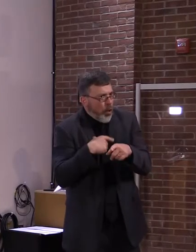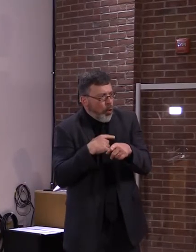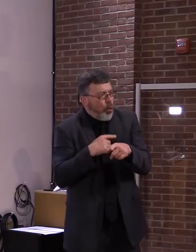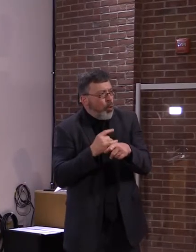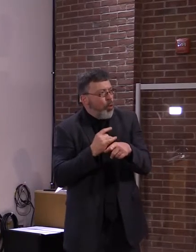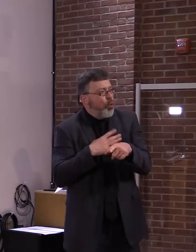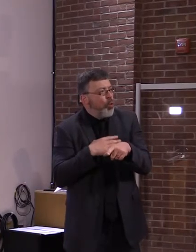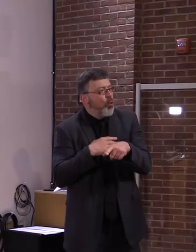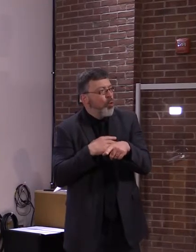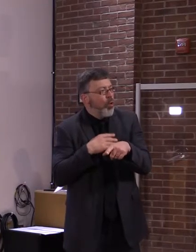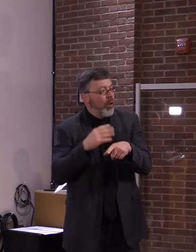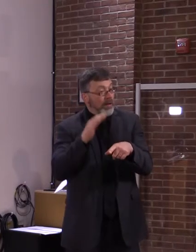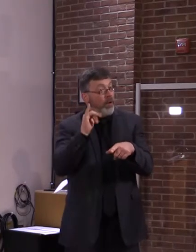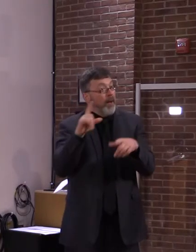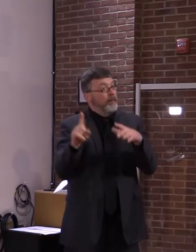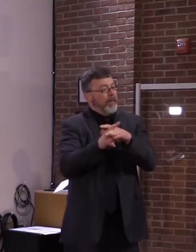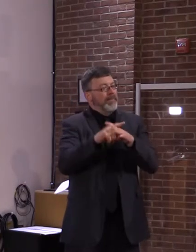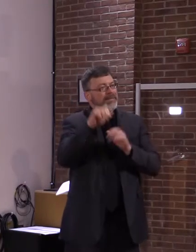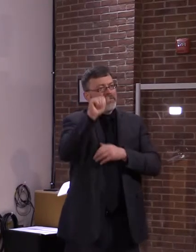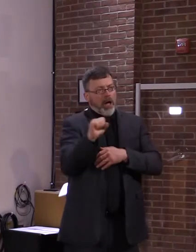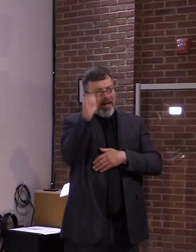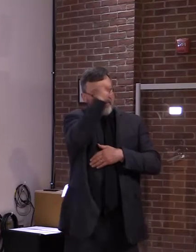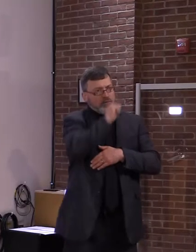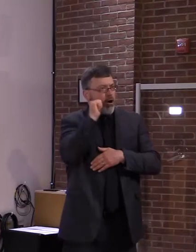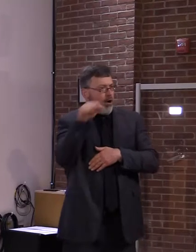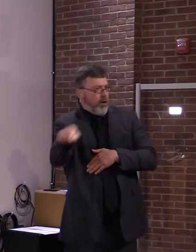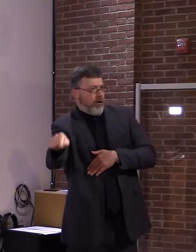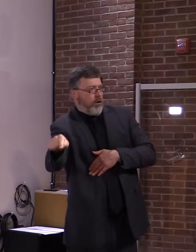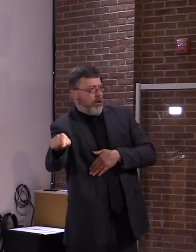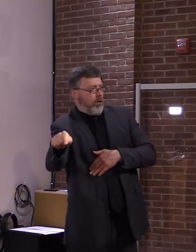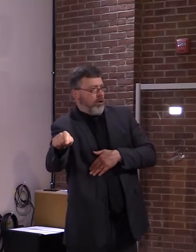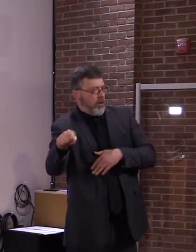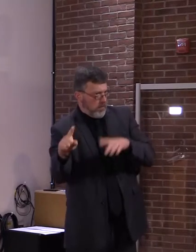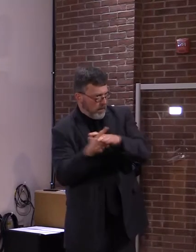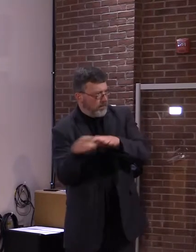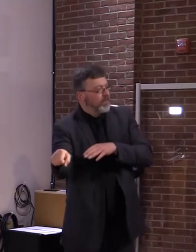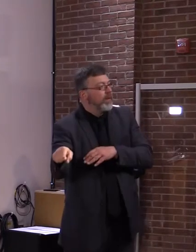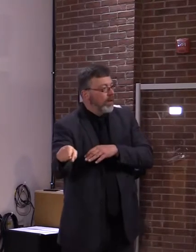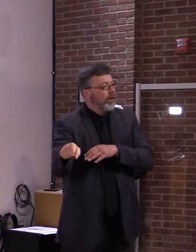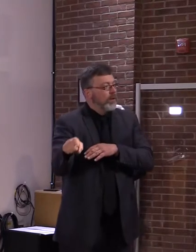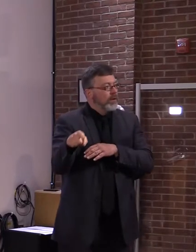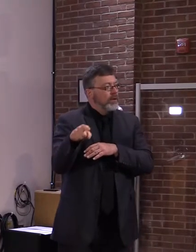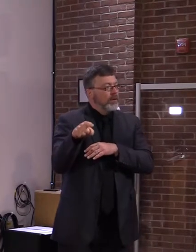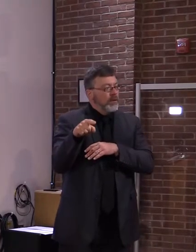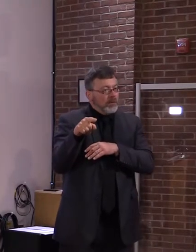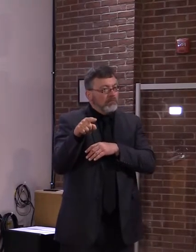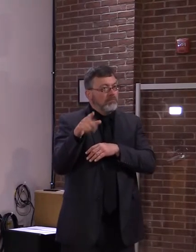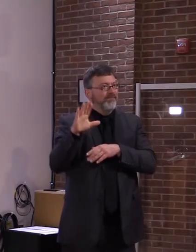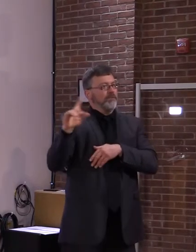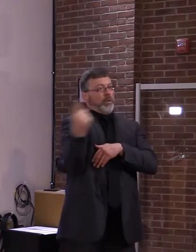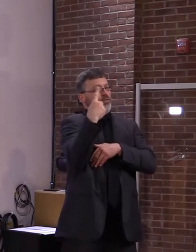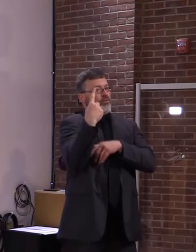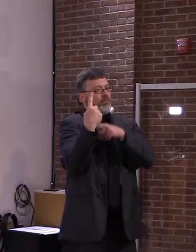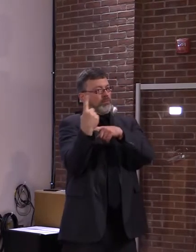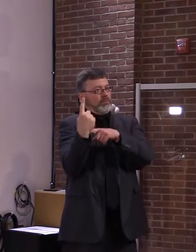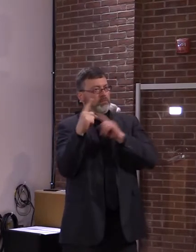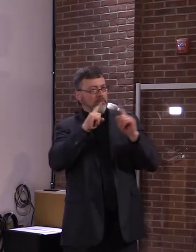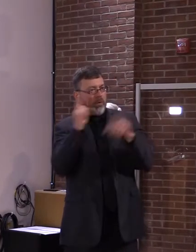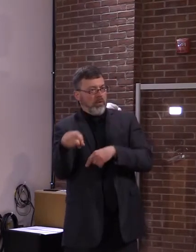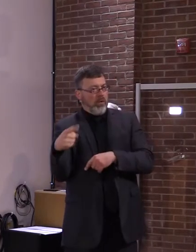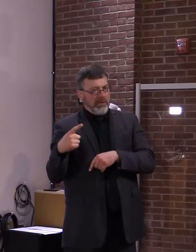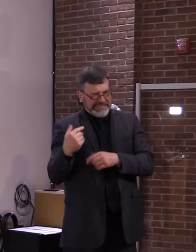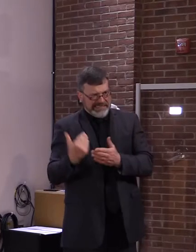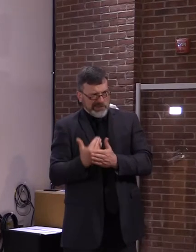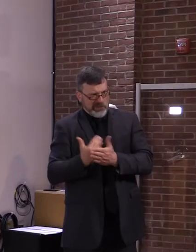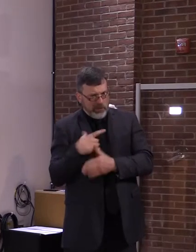ways. Fortunately, we have only one report. Our cases are still low, so we do not believe this variant